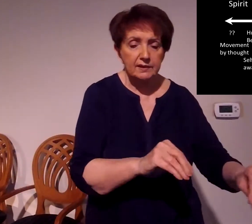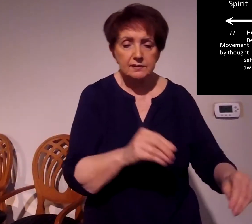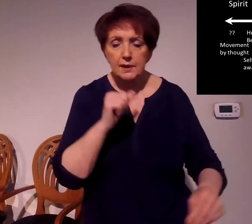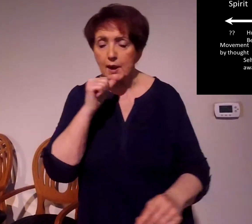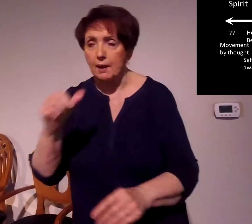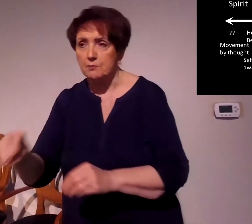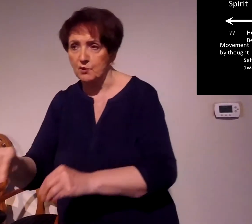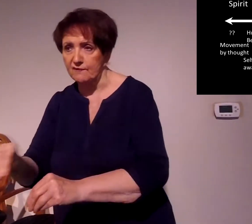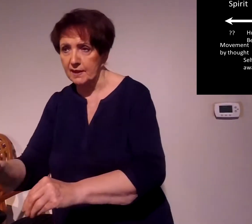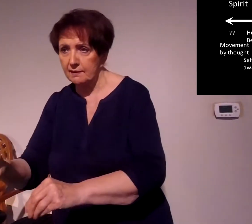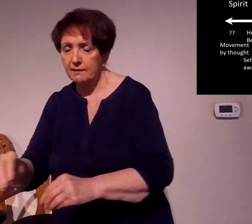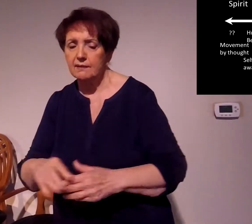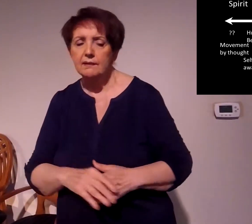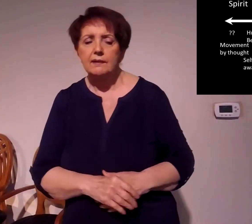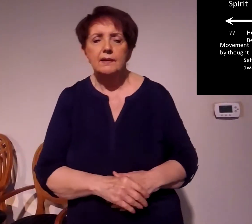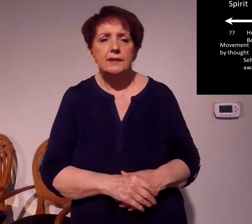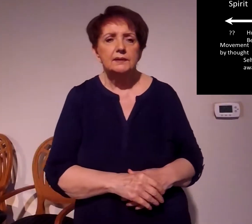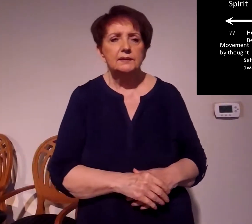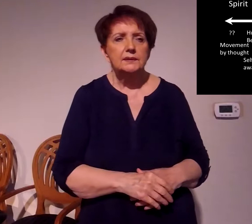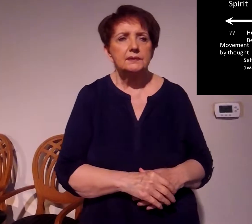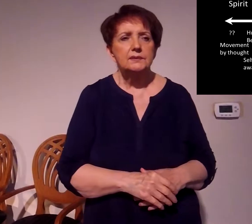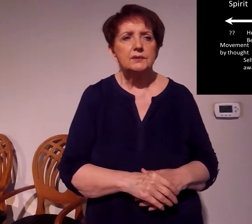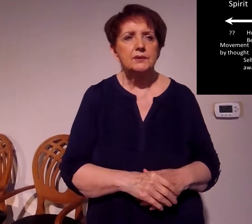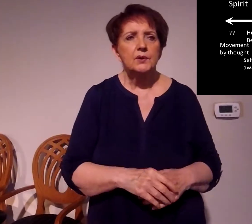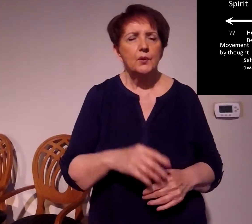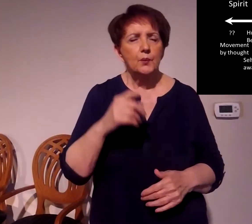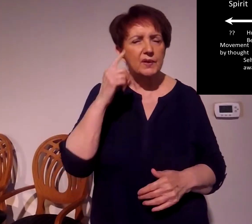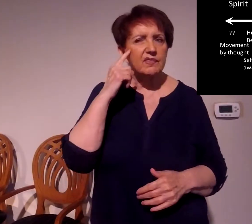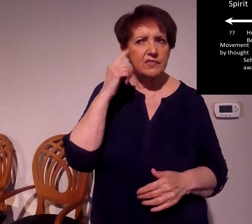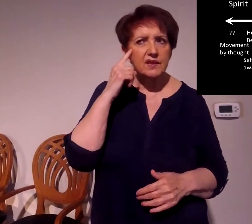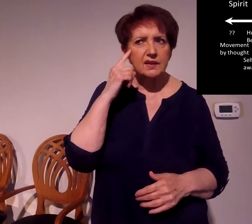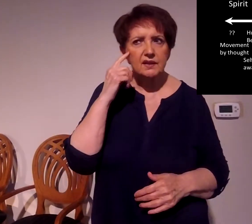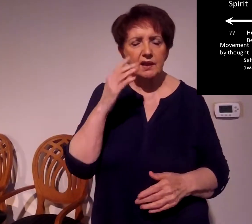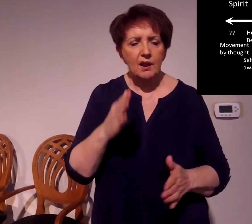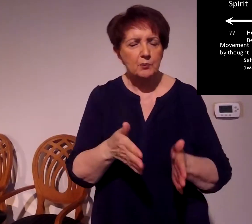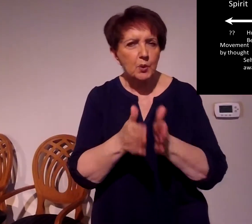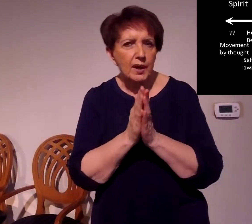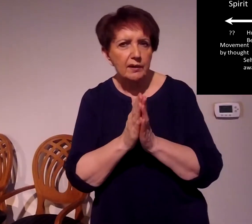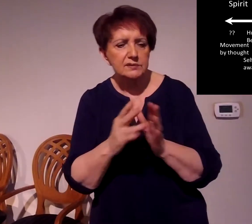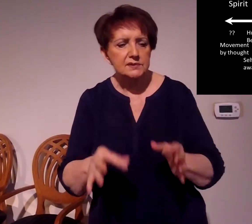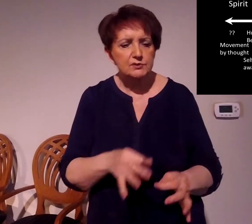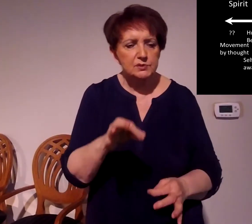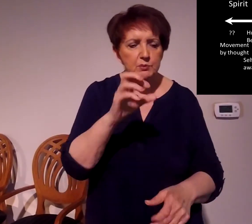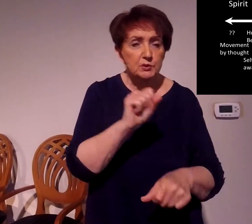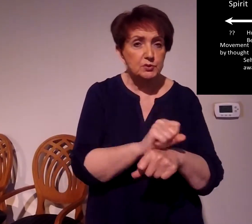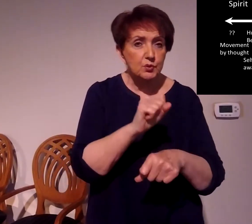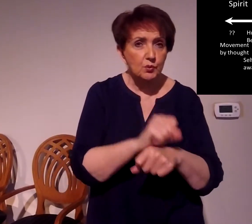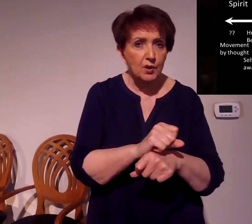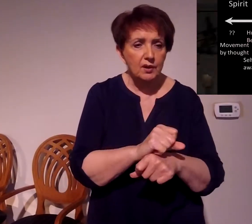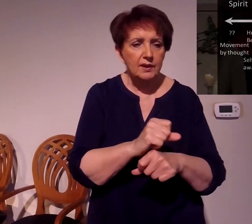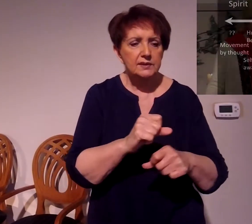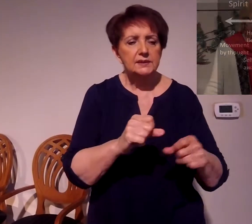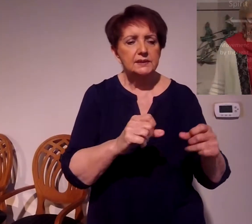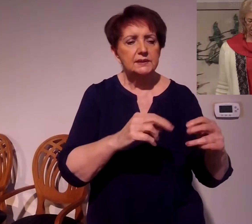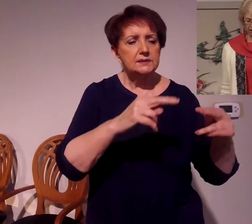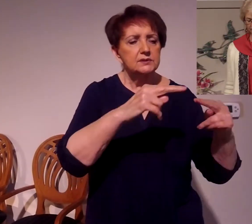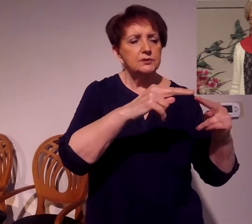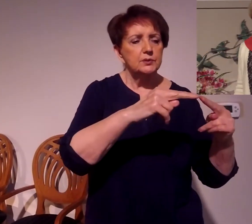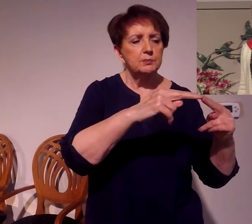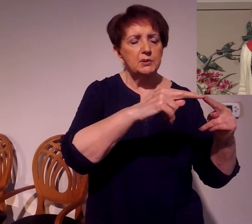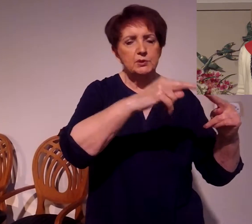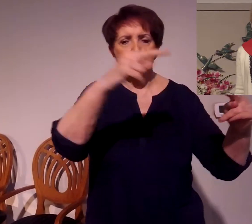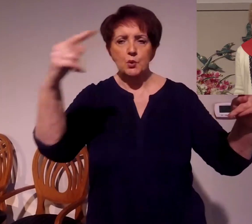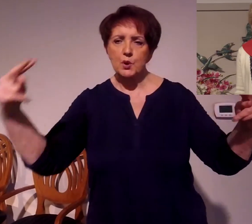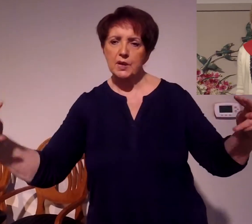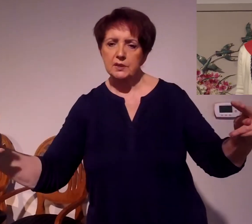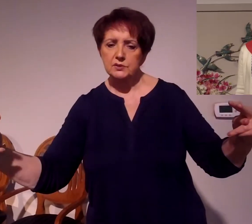the idea is that somehow our prayers and our spiritual work is to bridge the gap between the two. And